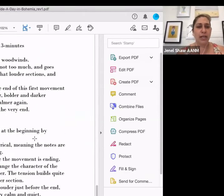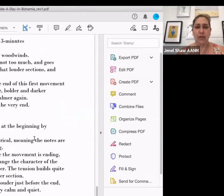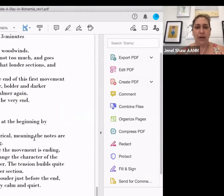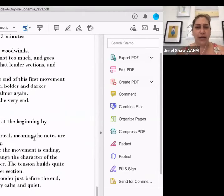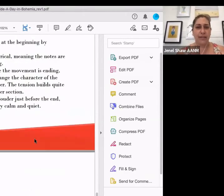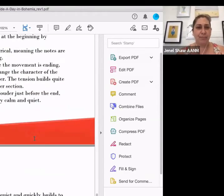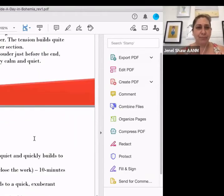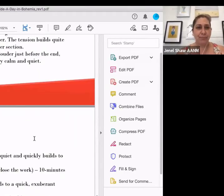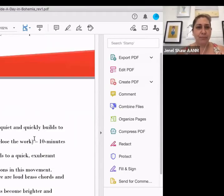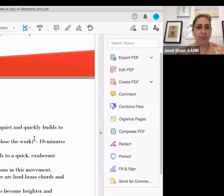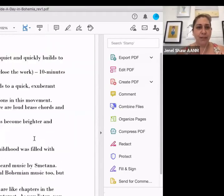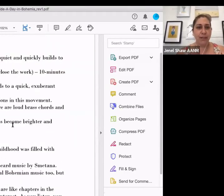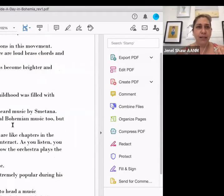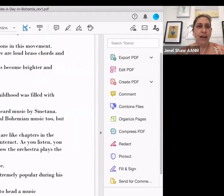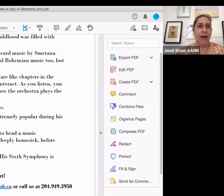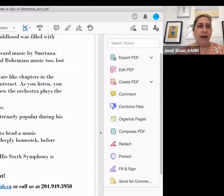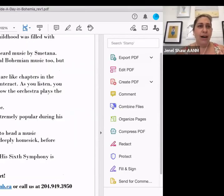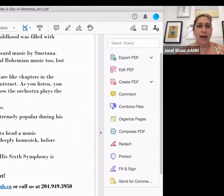just really great.